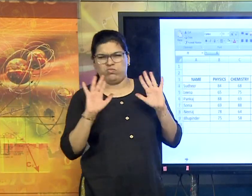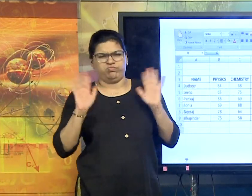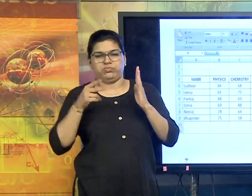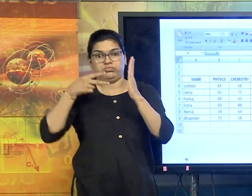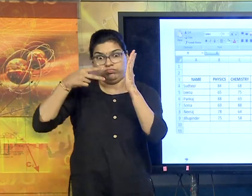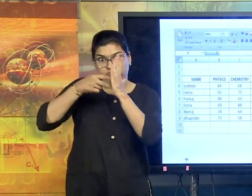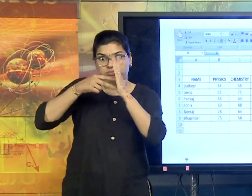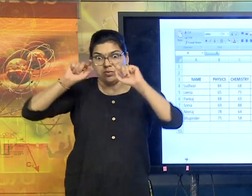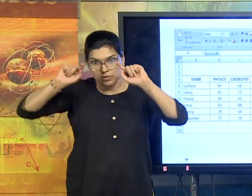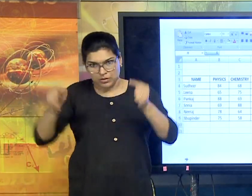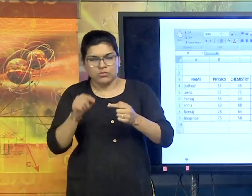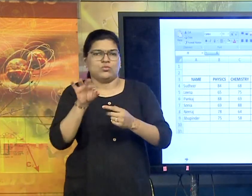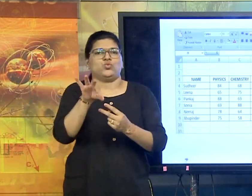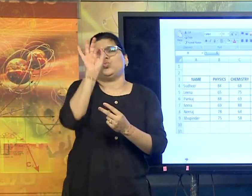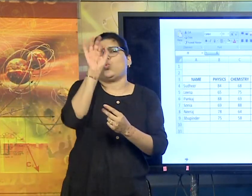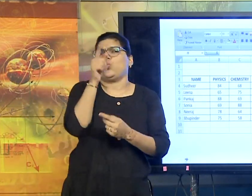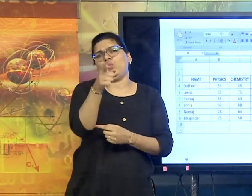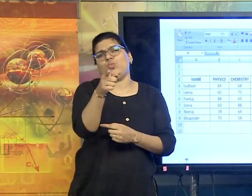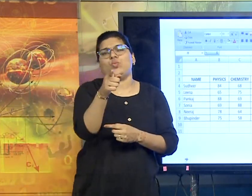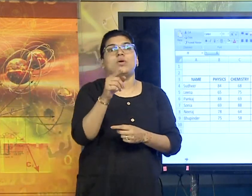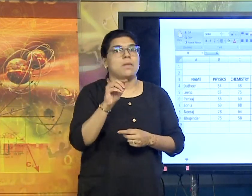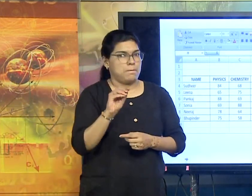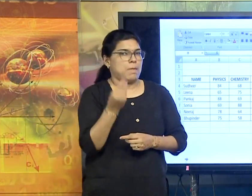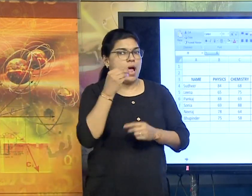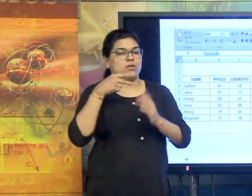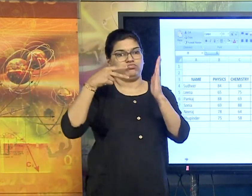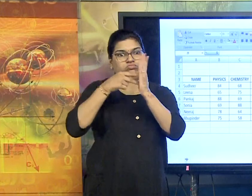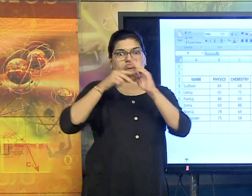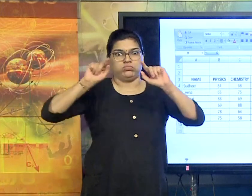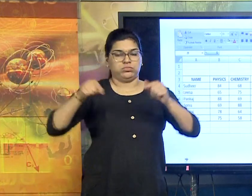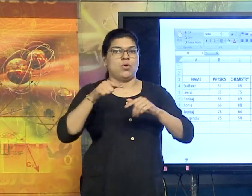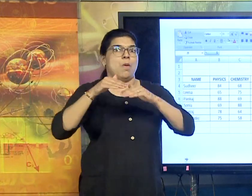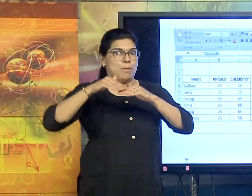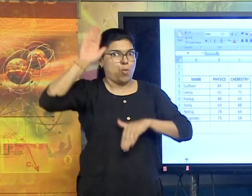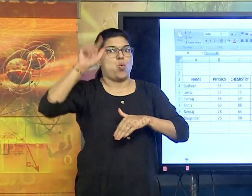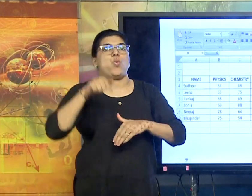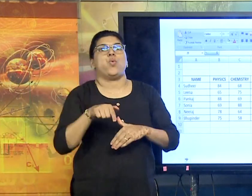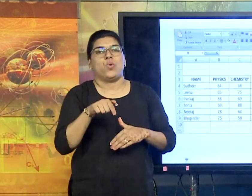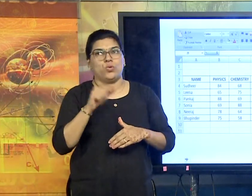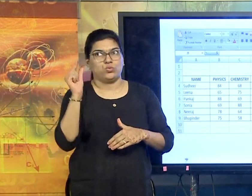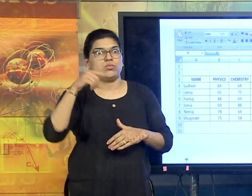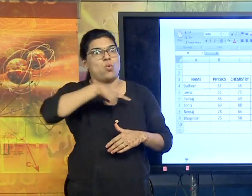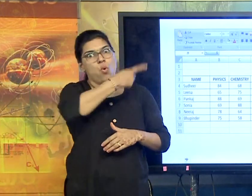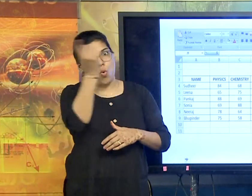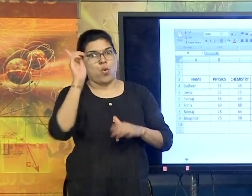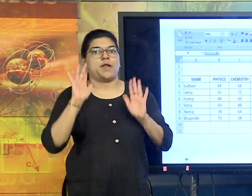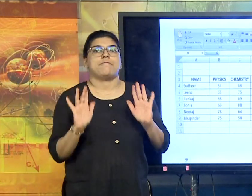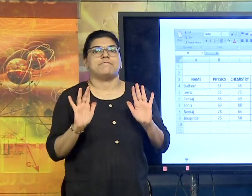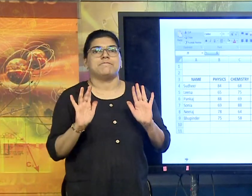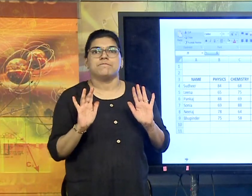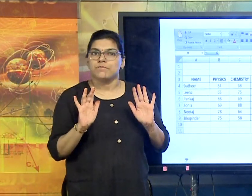So you can use any of the method, whether it can be plus or whether it can be the ratio method.